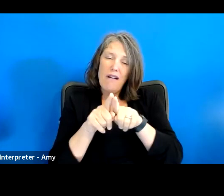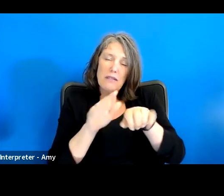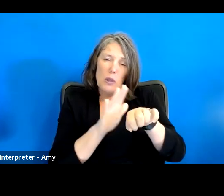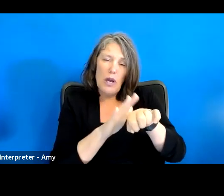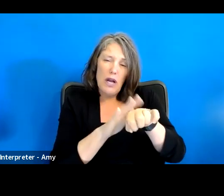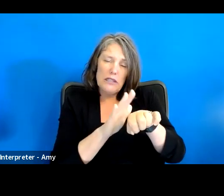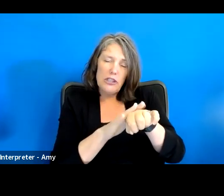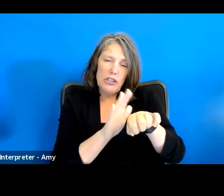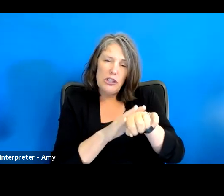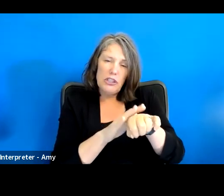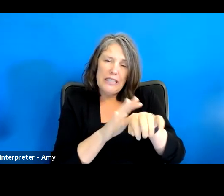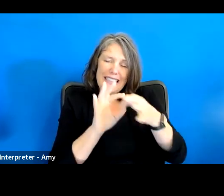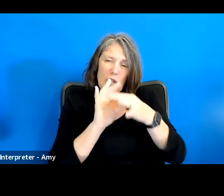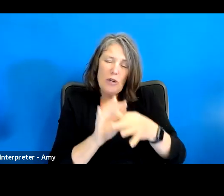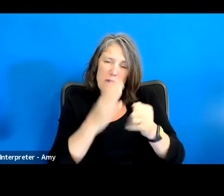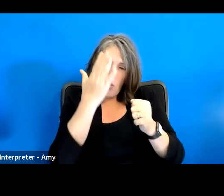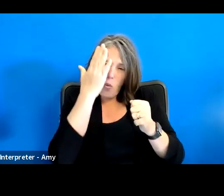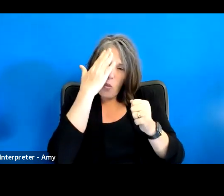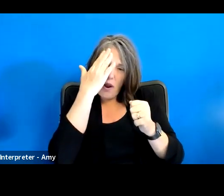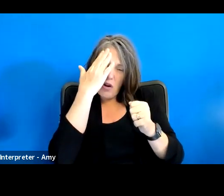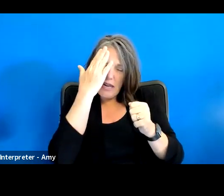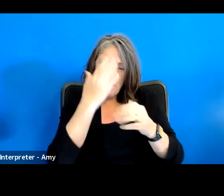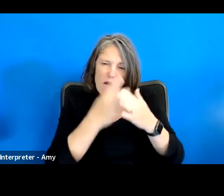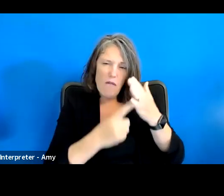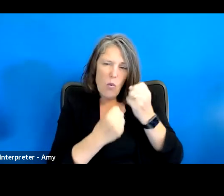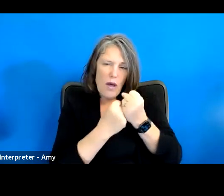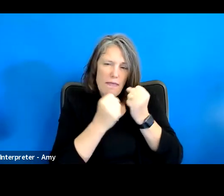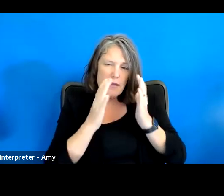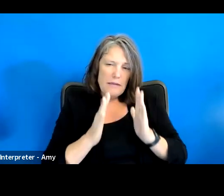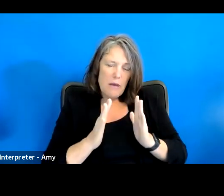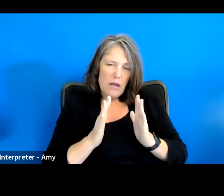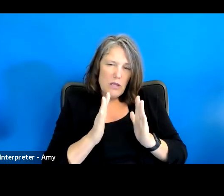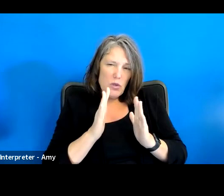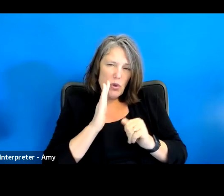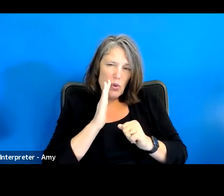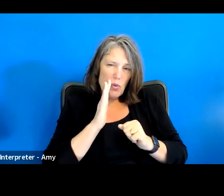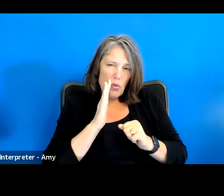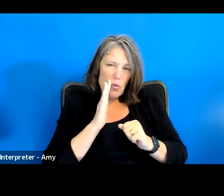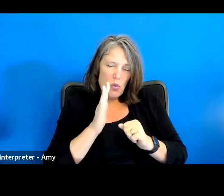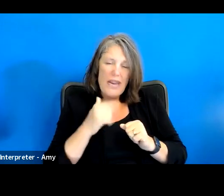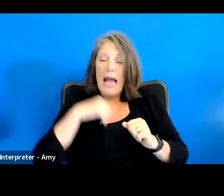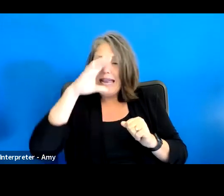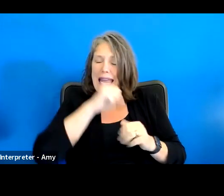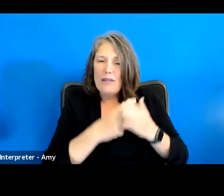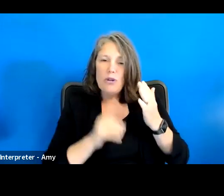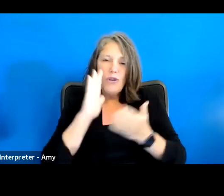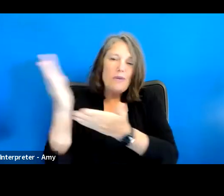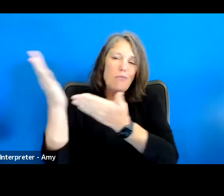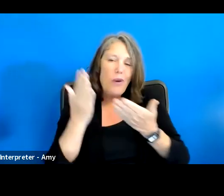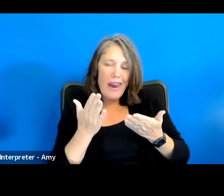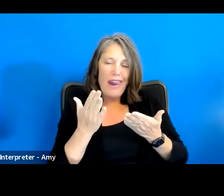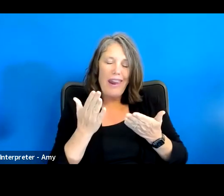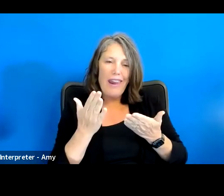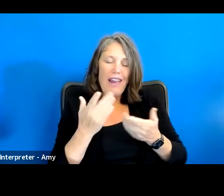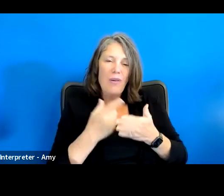caution in terms of just being awareness of what the sponsors would, I guess, what you would be bringing to the table, what